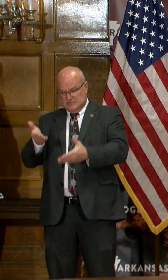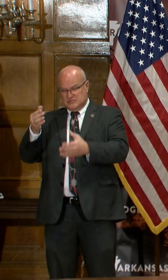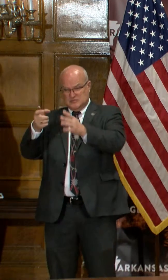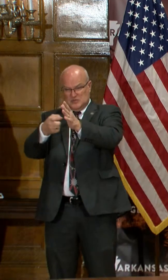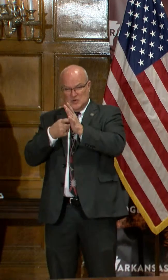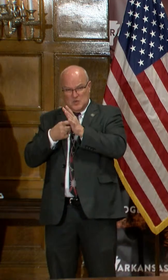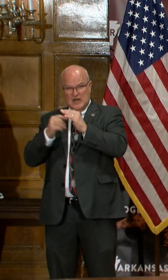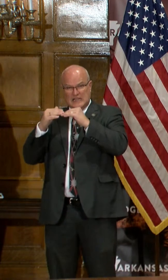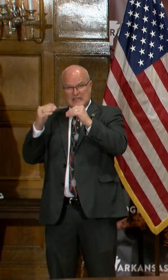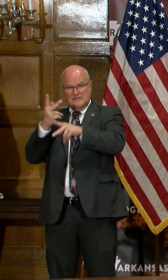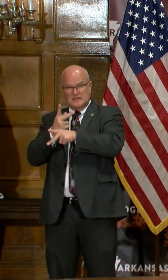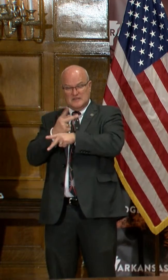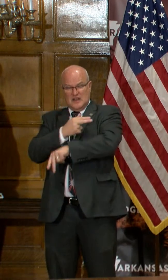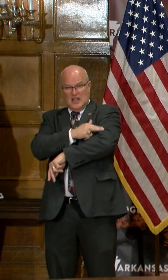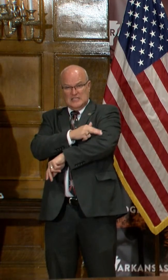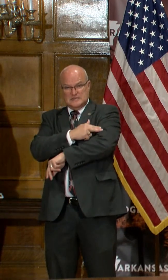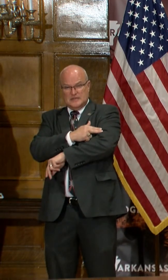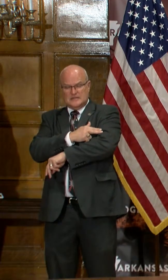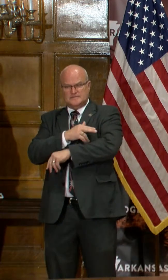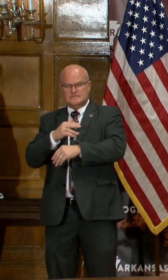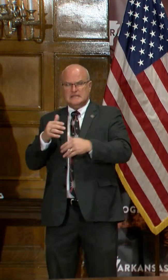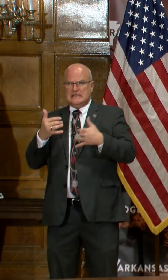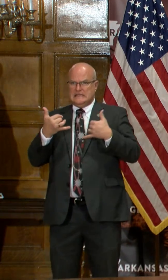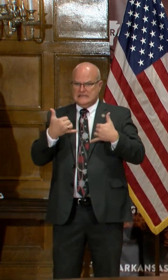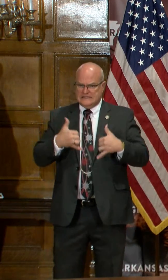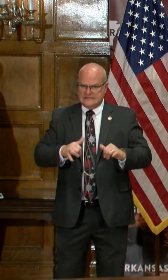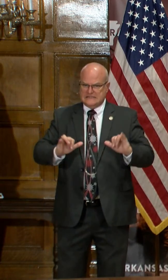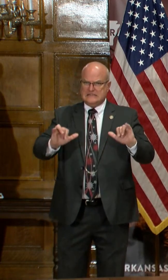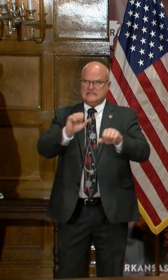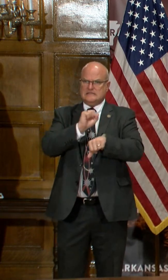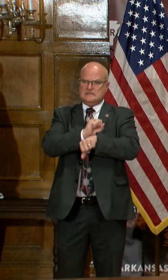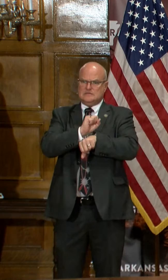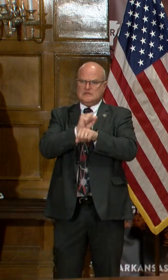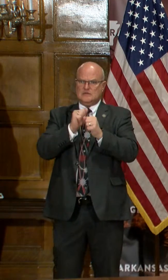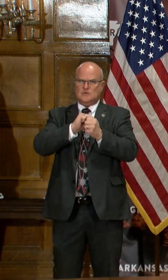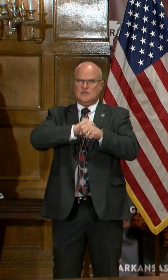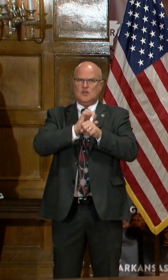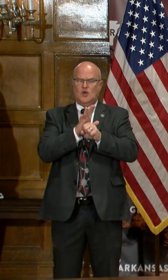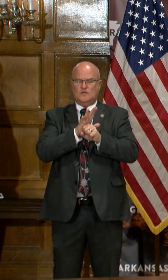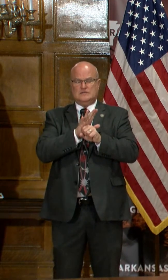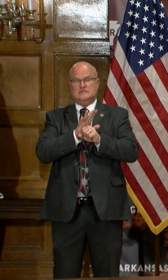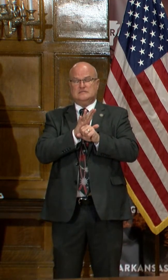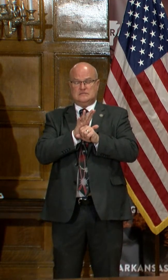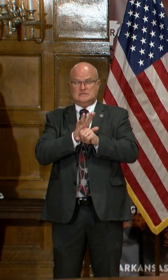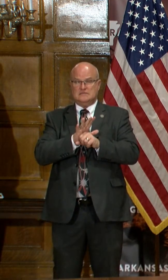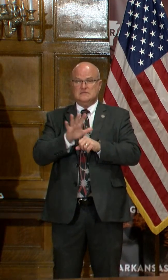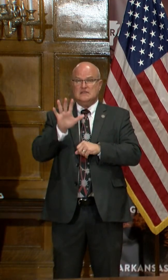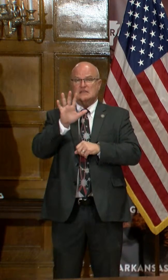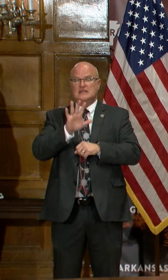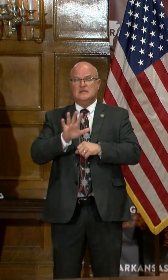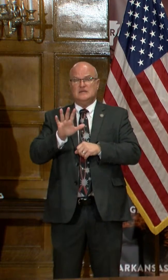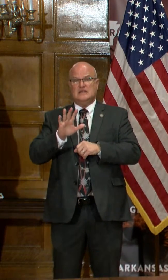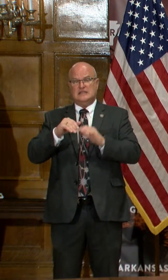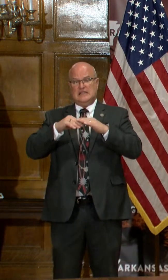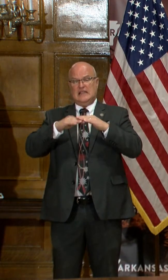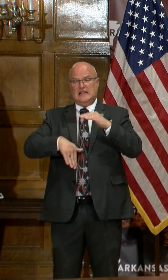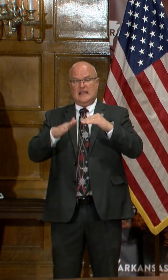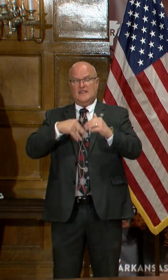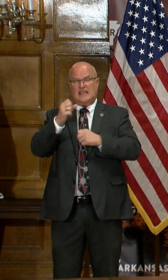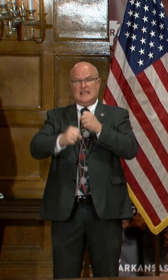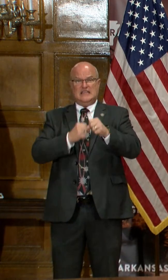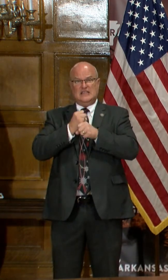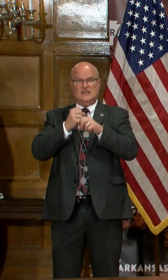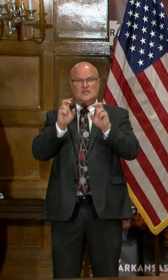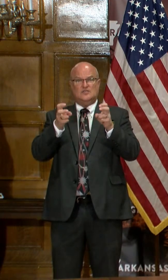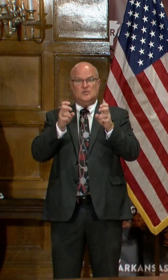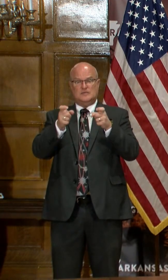required, what level of care of hospitals, this is something that we're still kind of working out with COVID. Obviously, this has been around for less than a year in terms